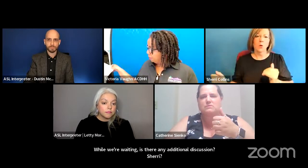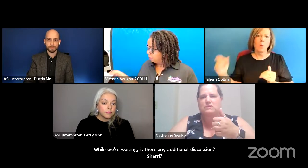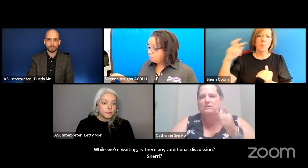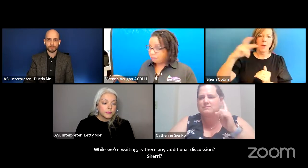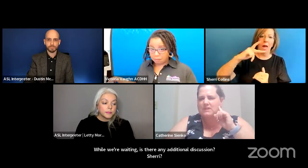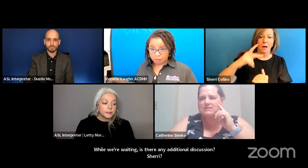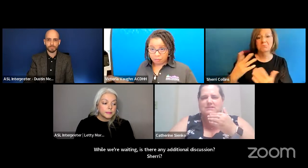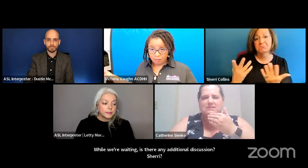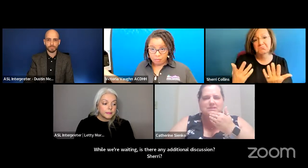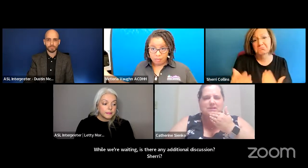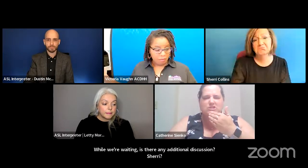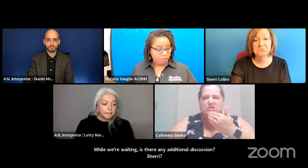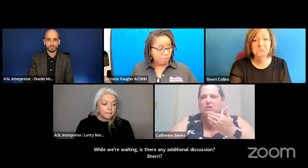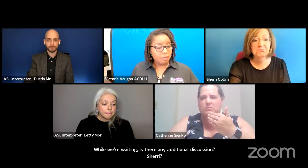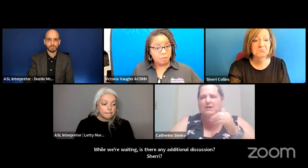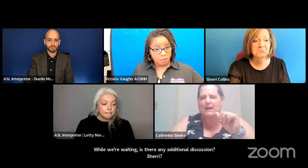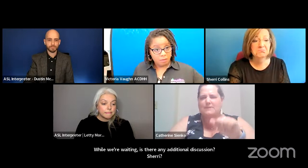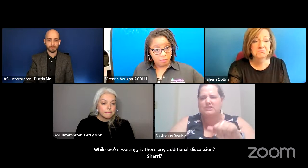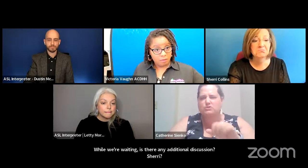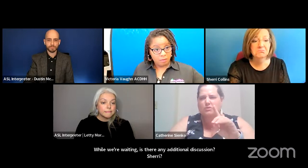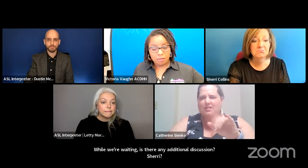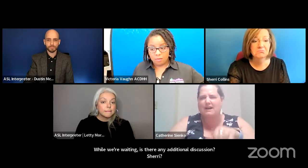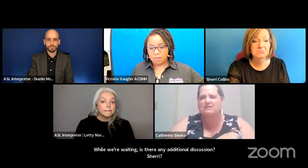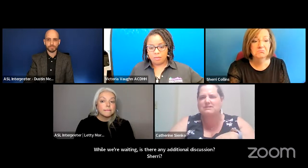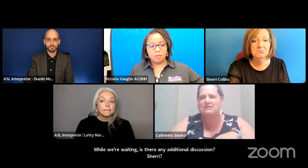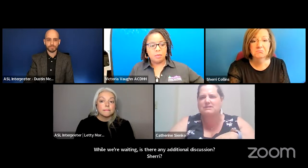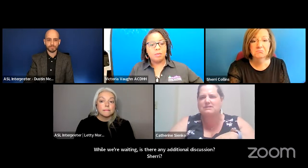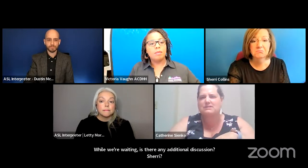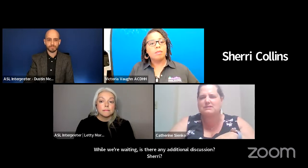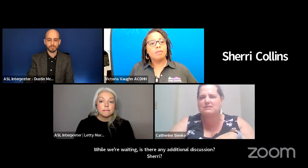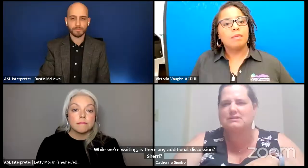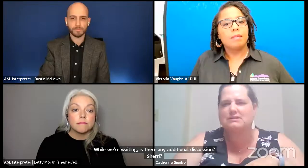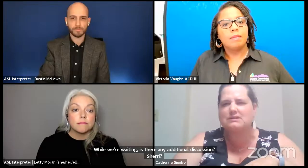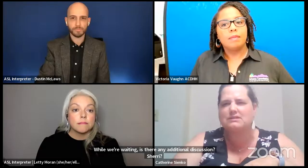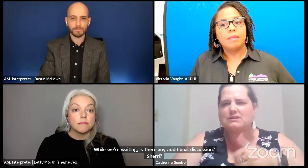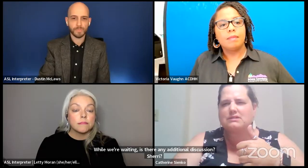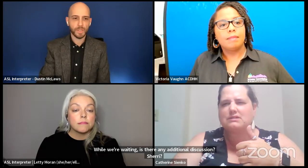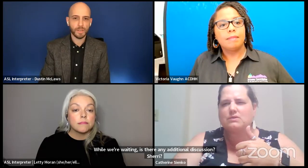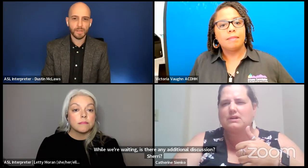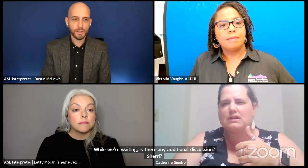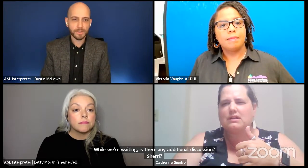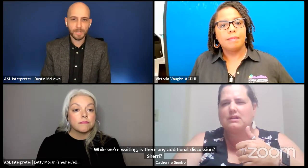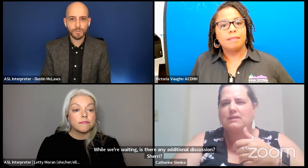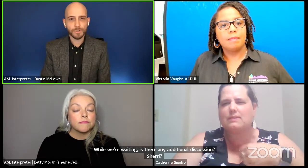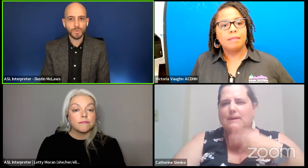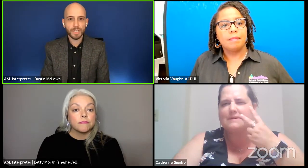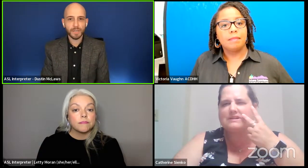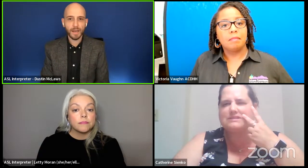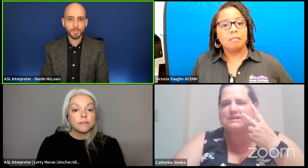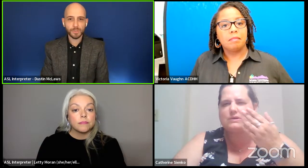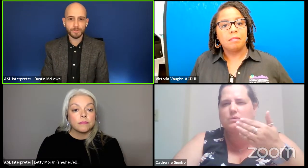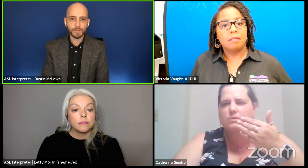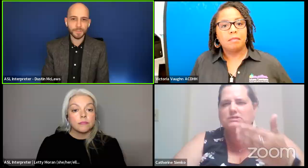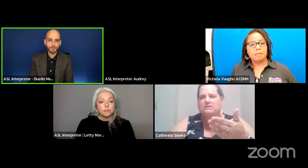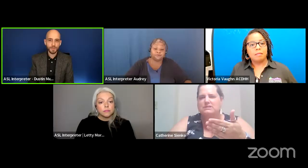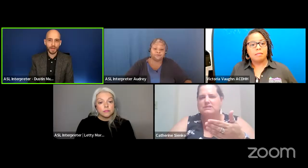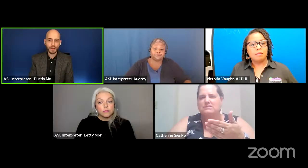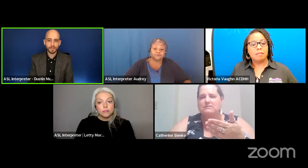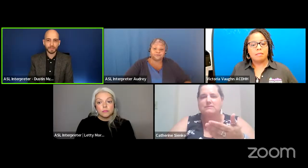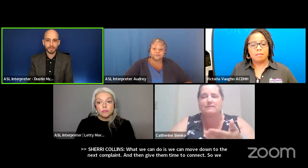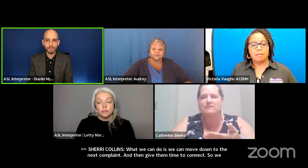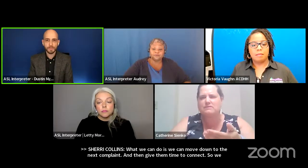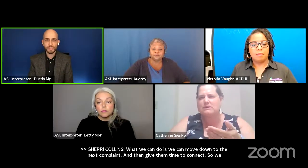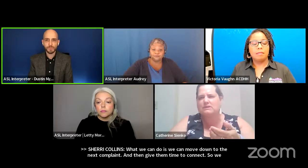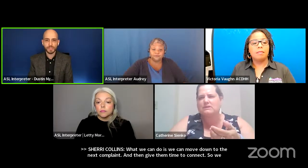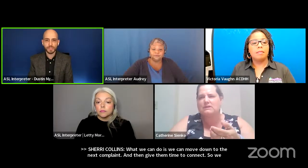connect. So we can move down and then move back up to that complaint. Sounds good. We can absolutely do